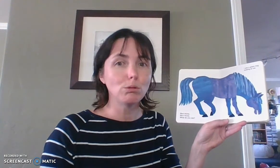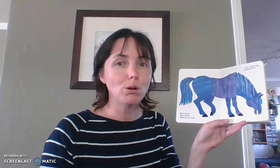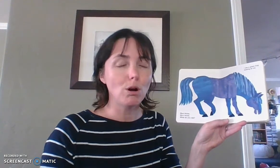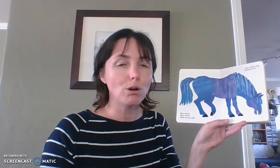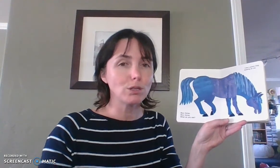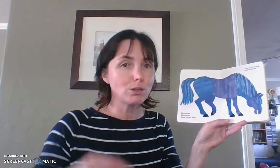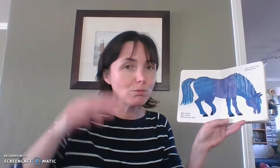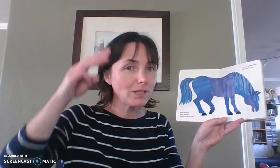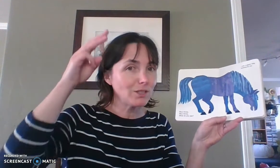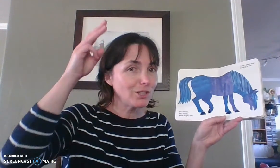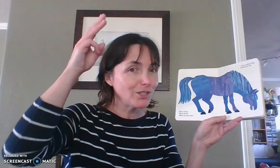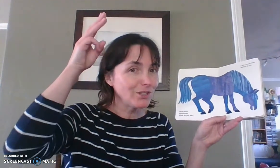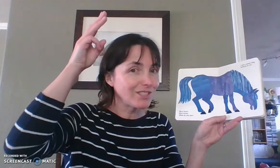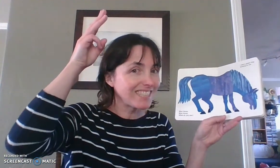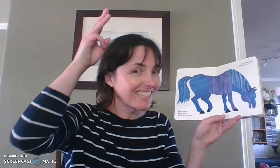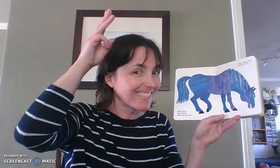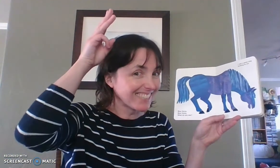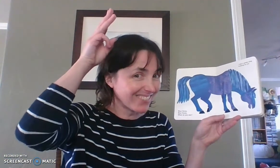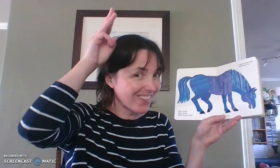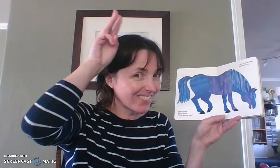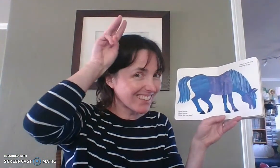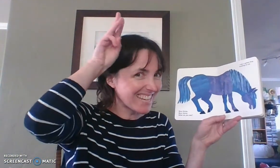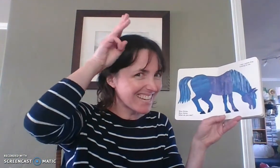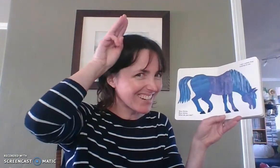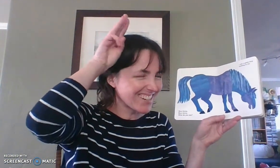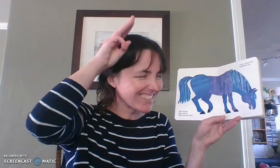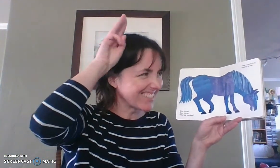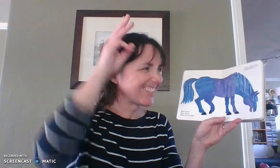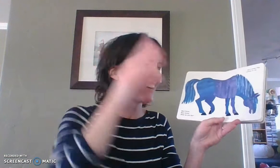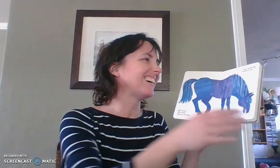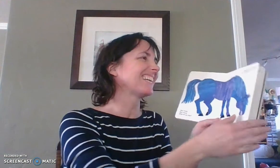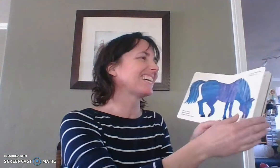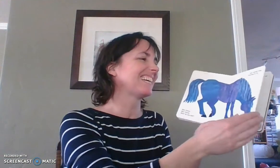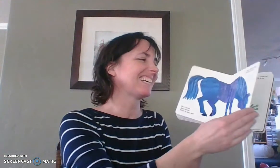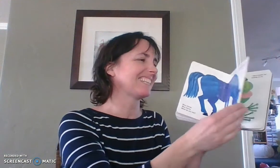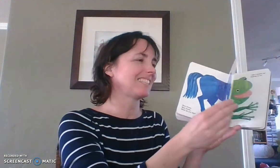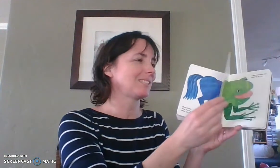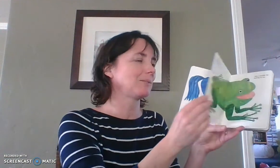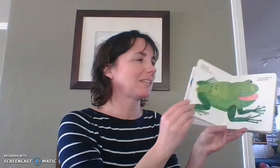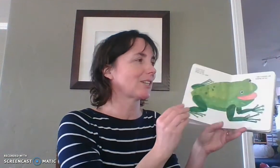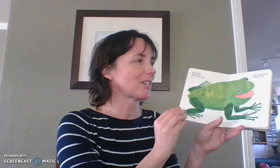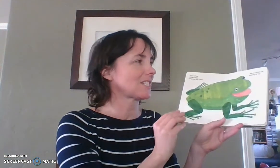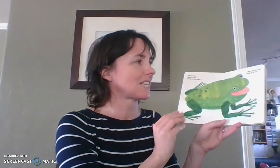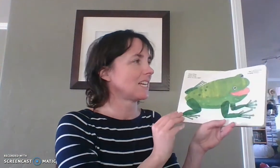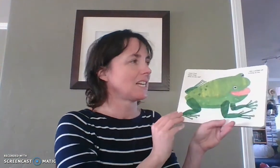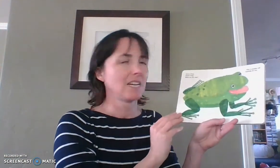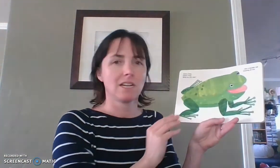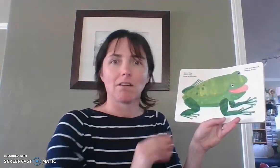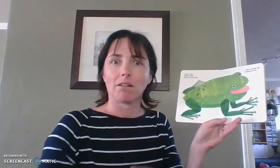Blue horse, what do you see? You remember the ears. You got it. The two ears.